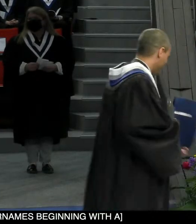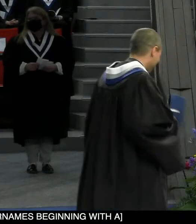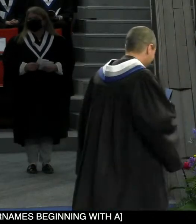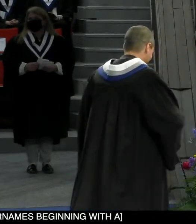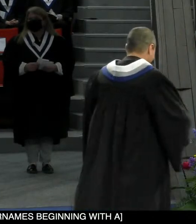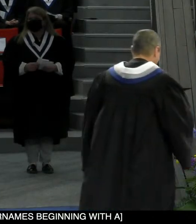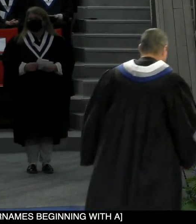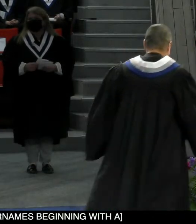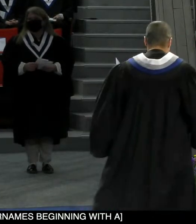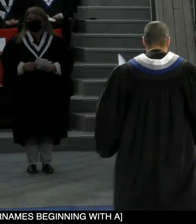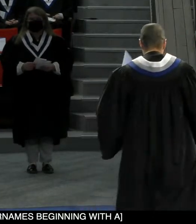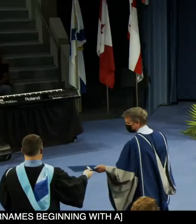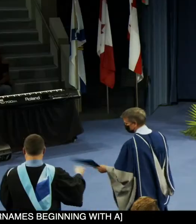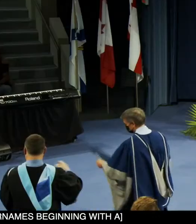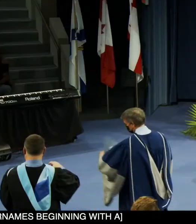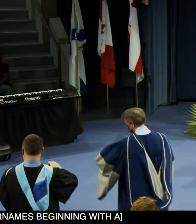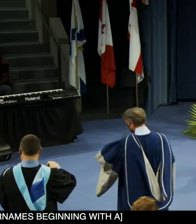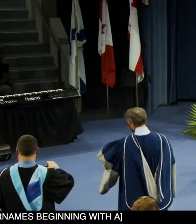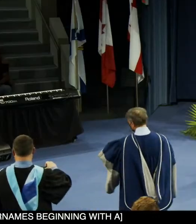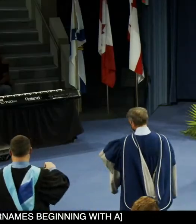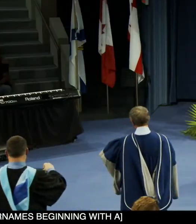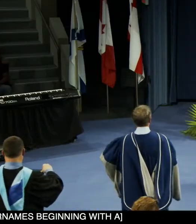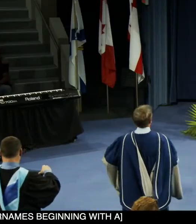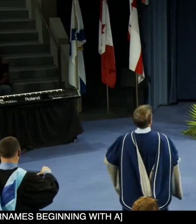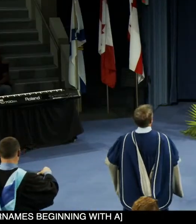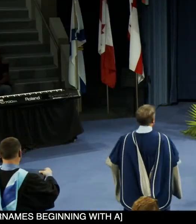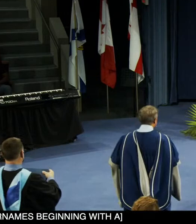Farhona Akhtar.